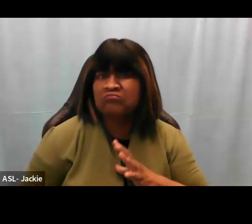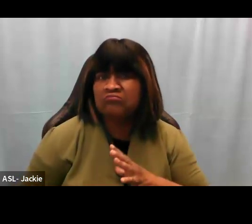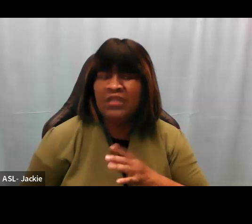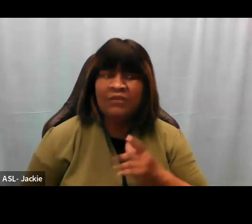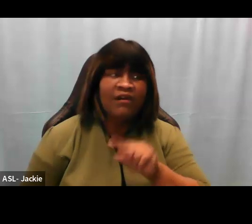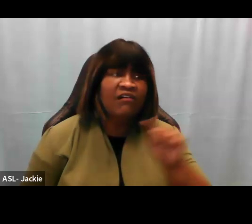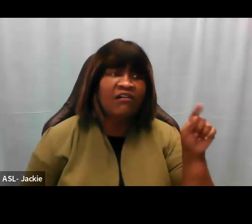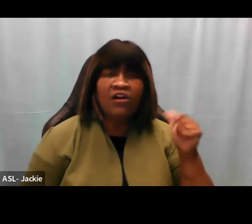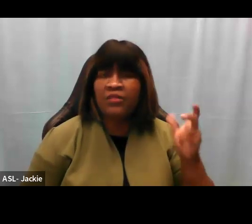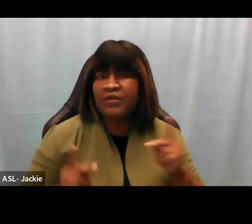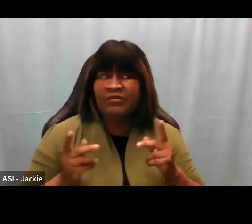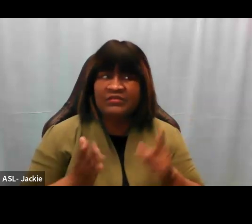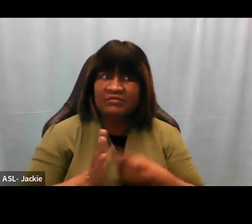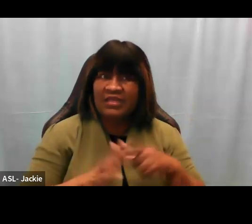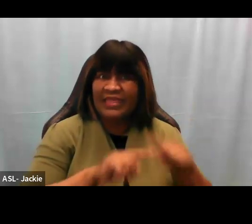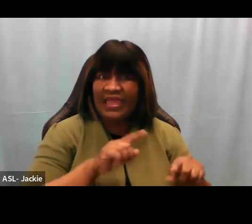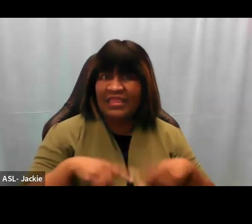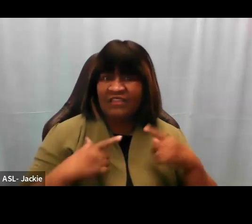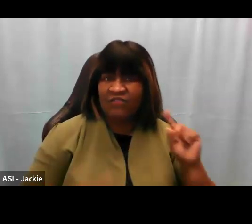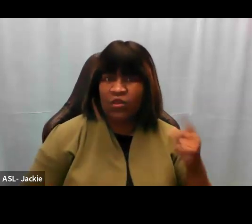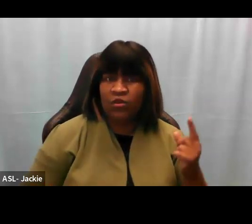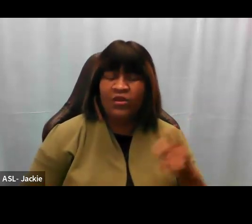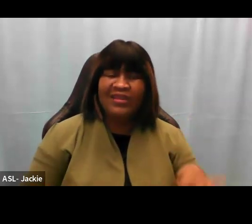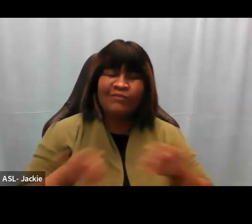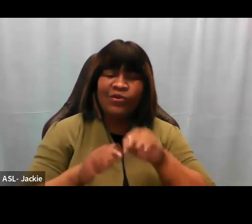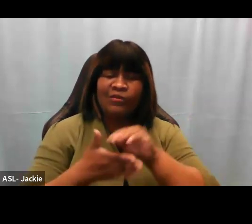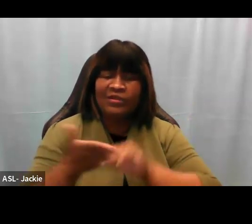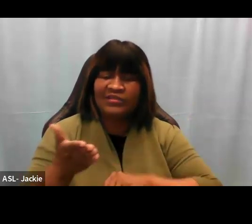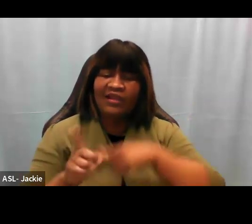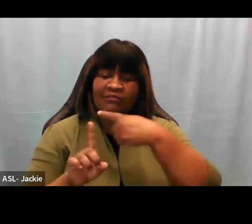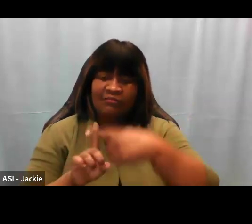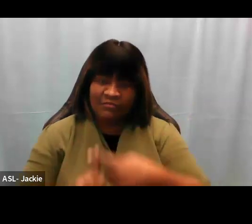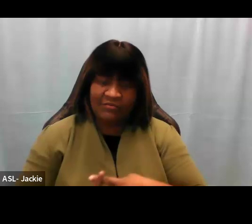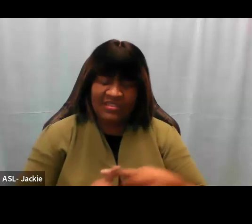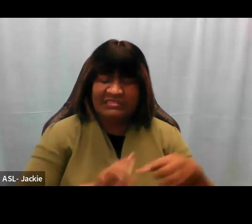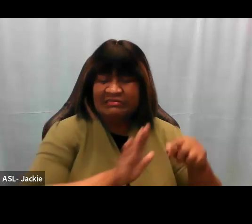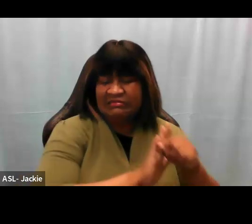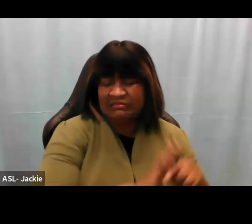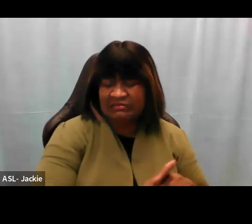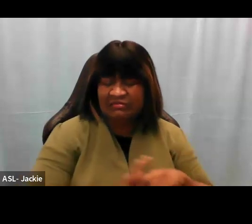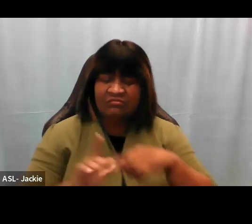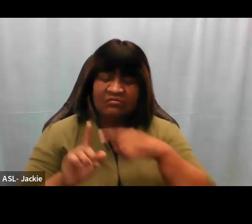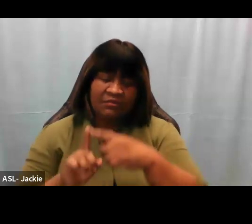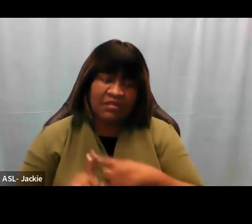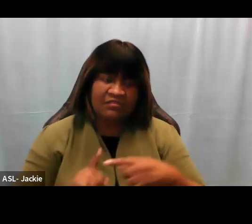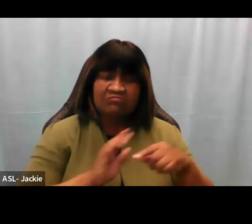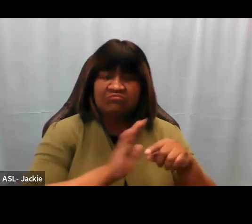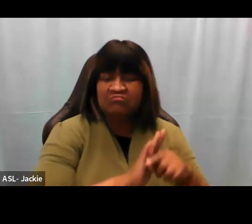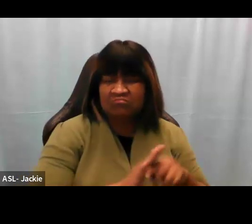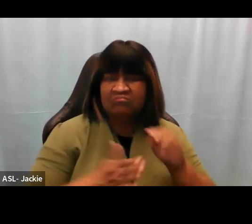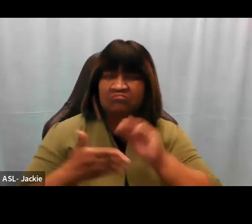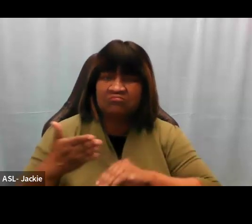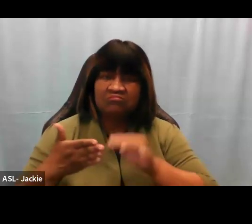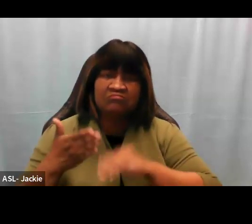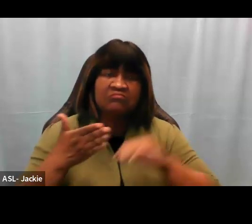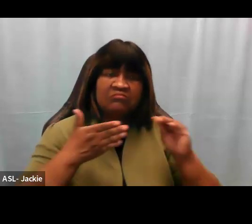possible for all people. So making a pros and cons kind of document also is very helpful. And this is